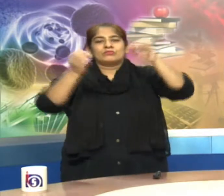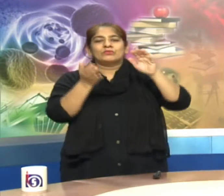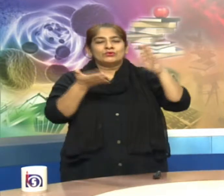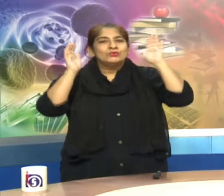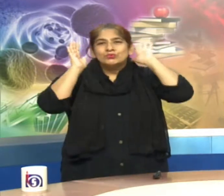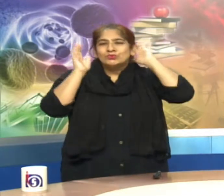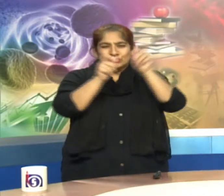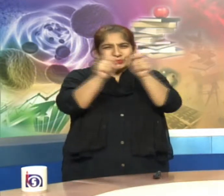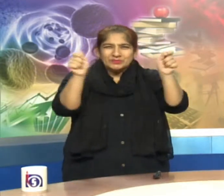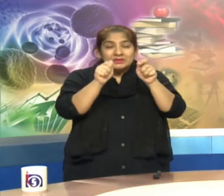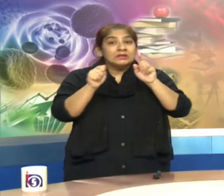Magazine.